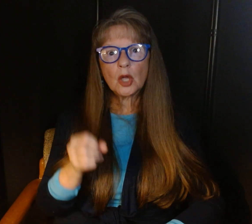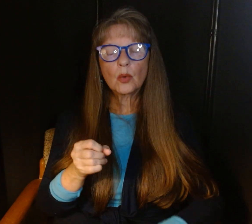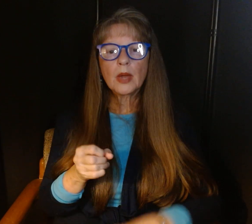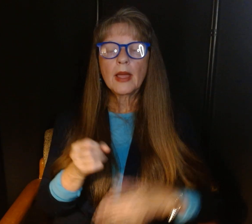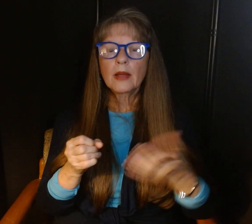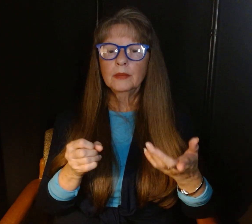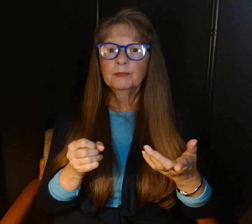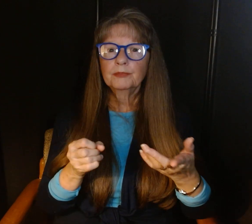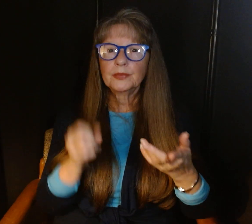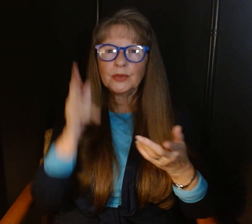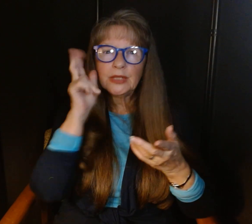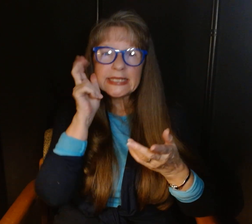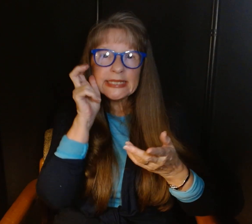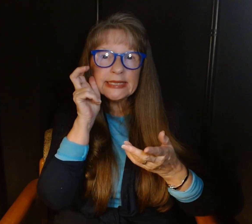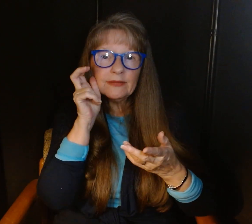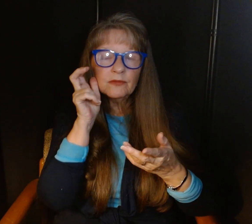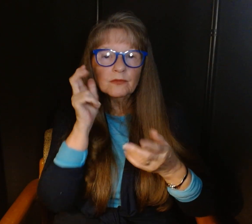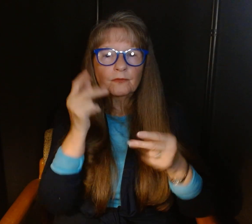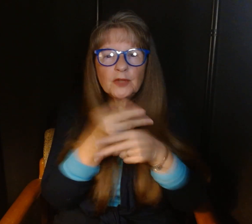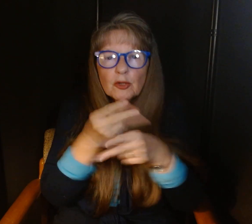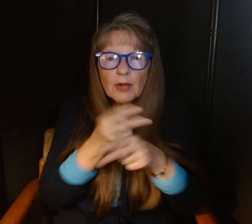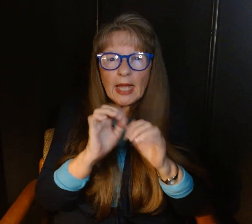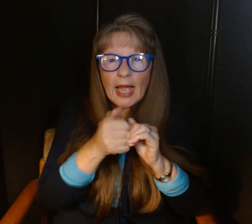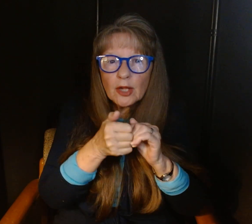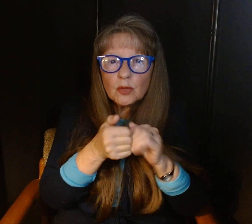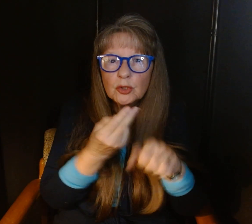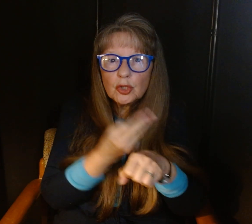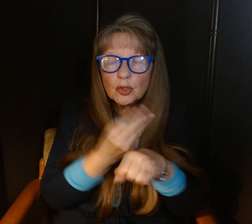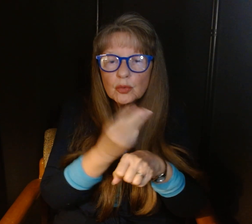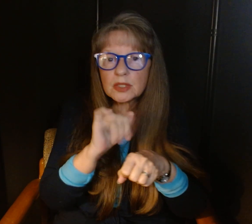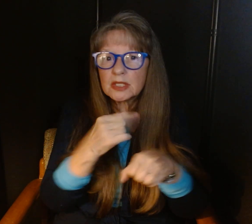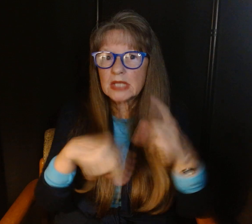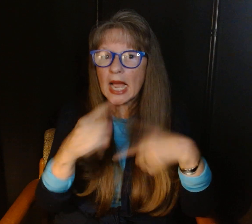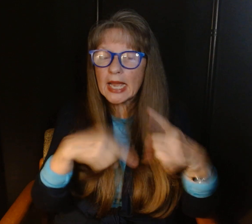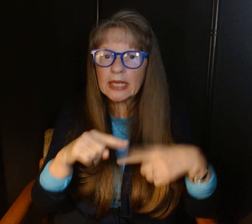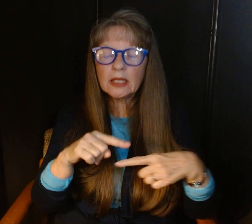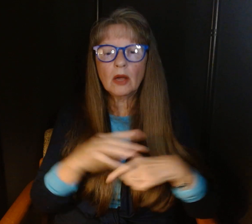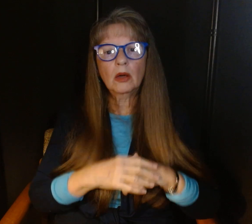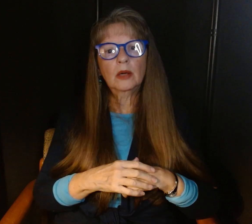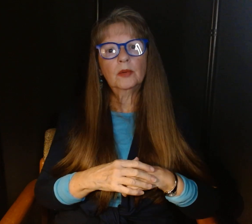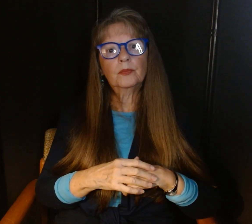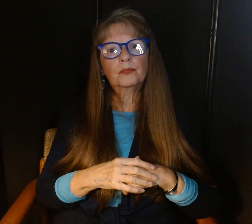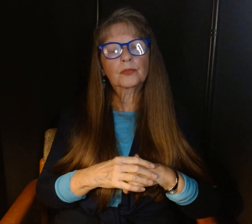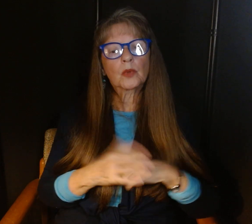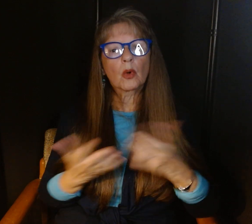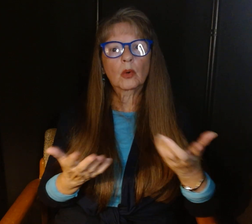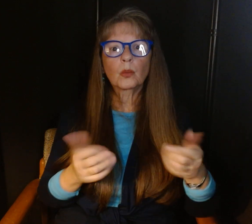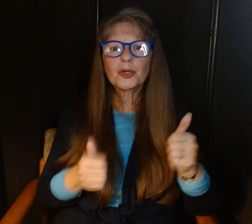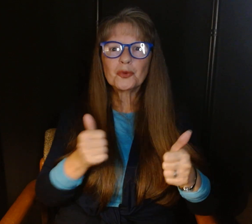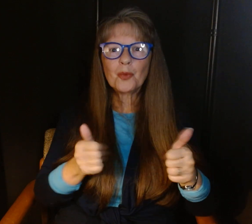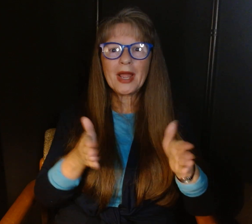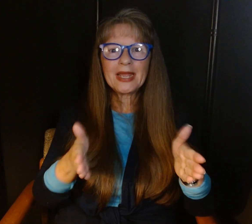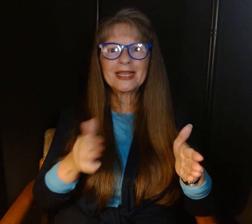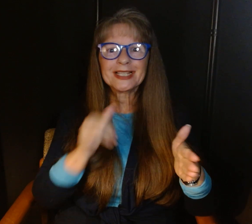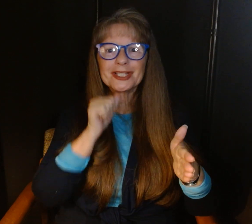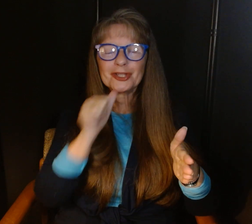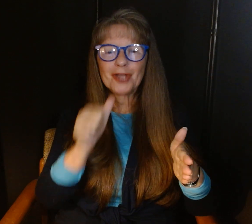So listen, figure out how you would use a sign, or which way is